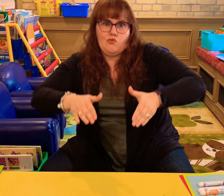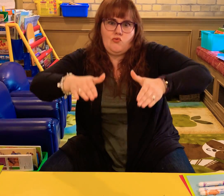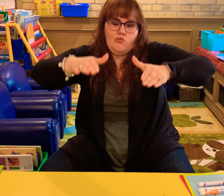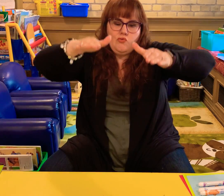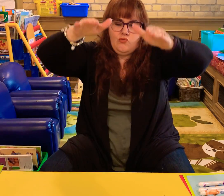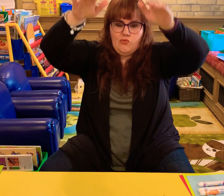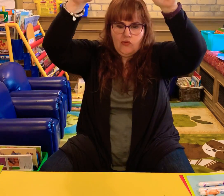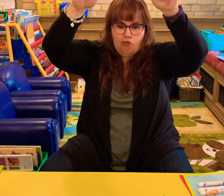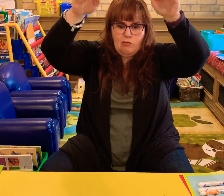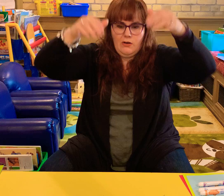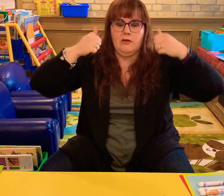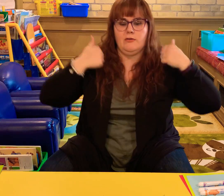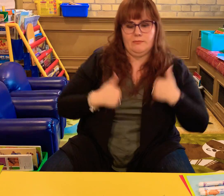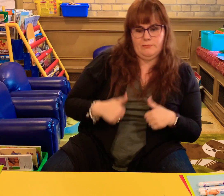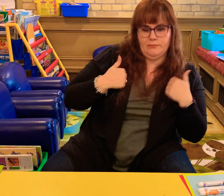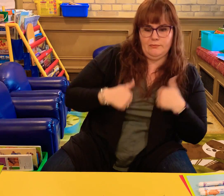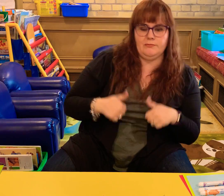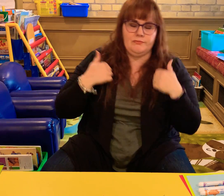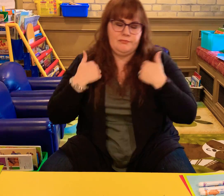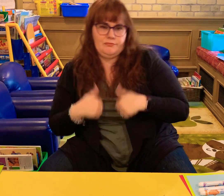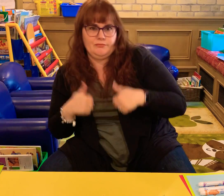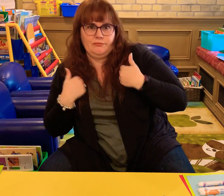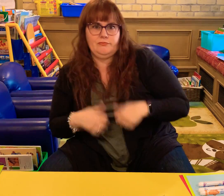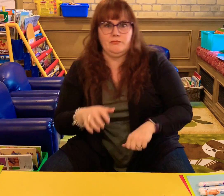Well, let's do times. I tryientes? 2